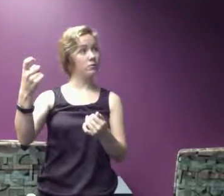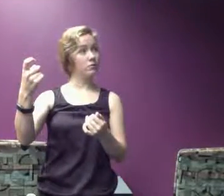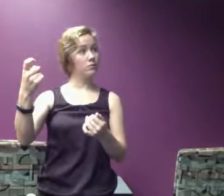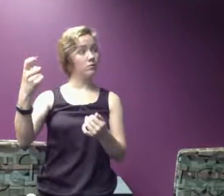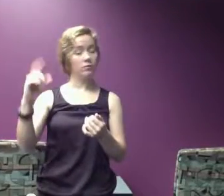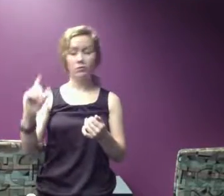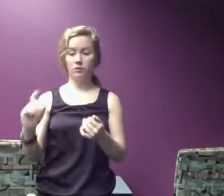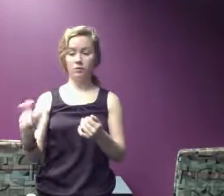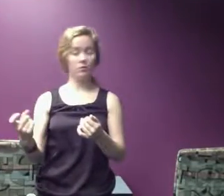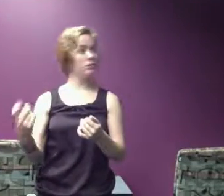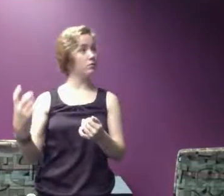x.